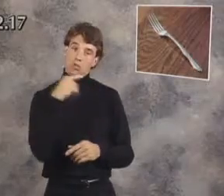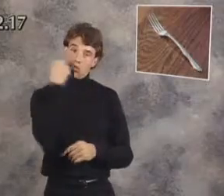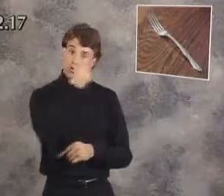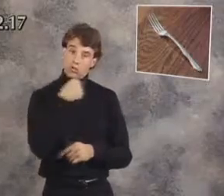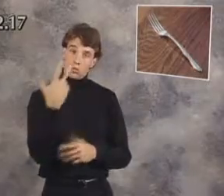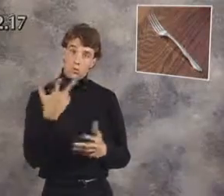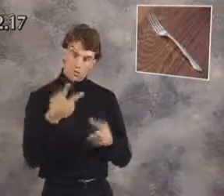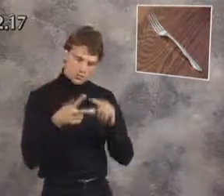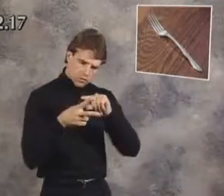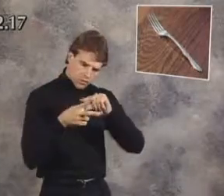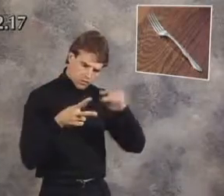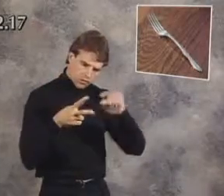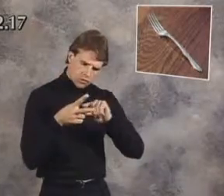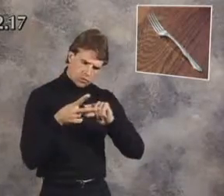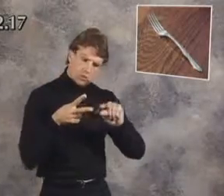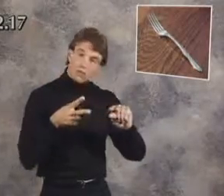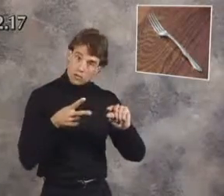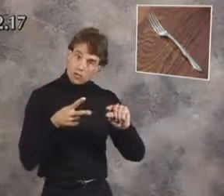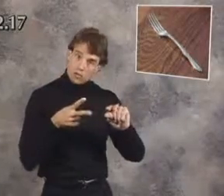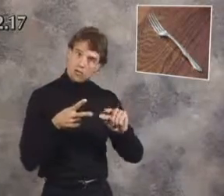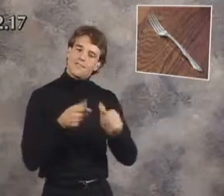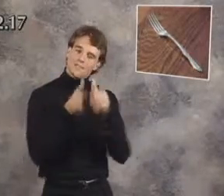This sign indicates what a fork looks like.